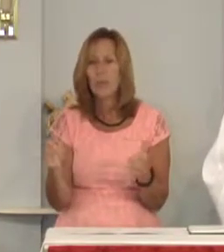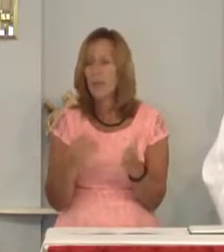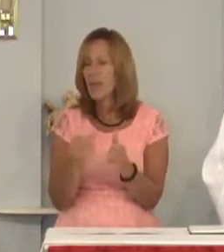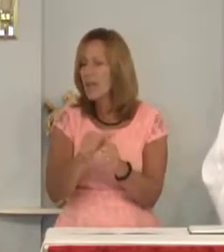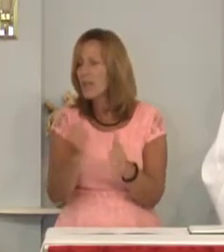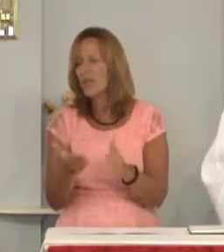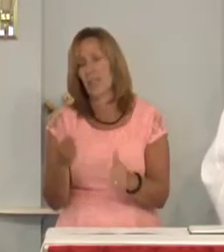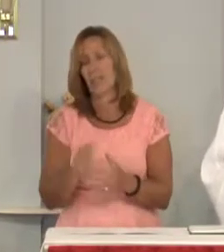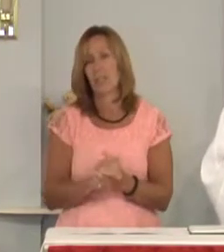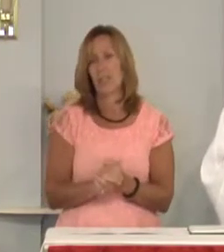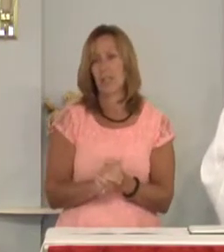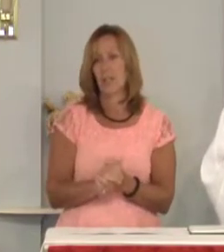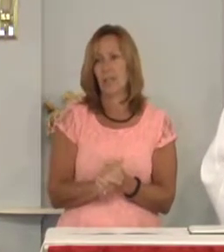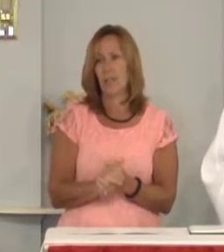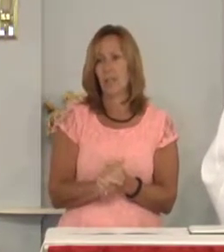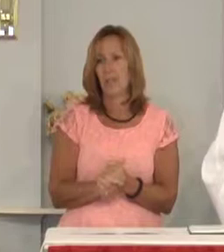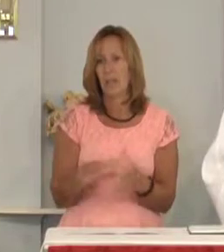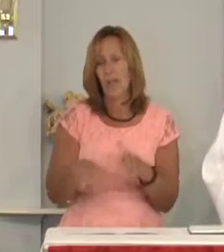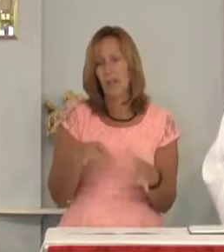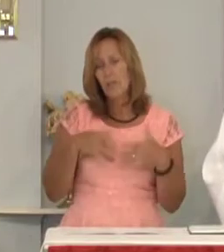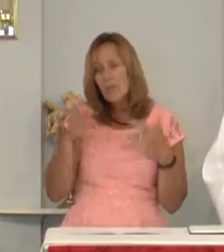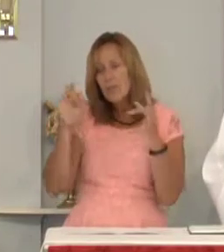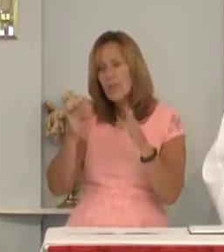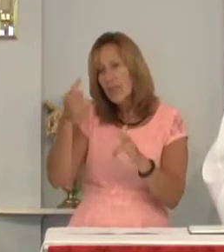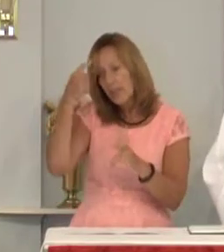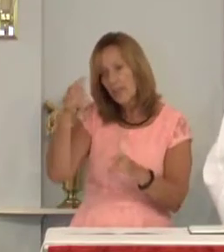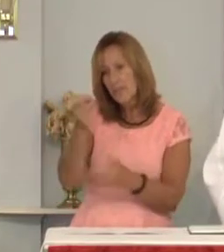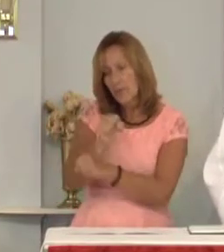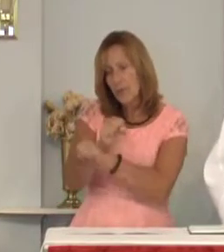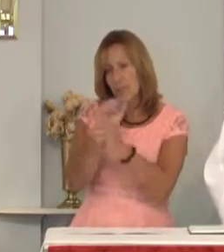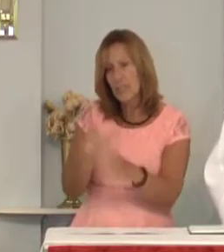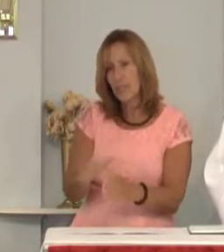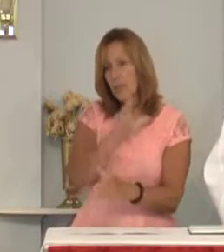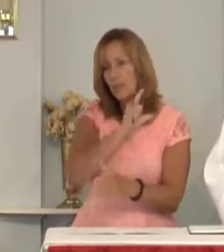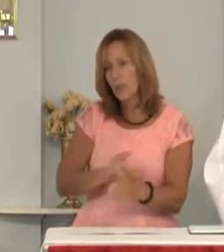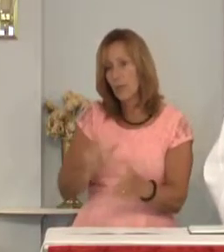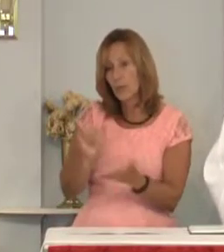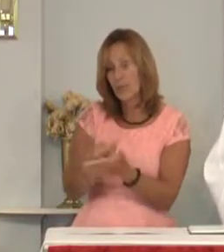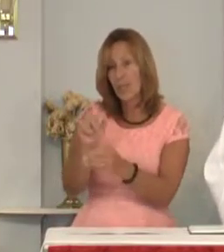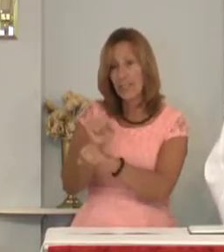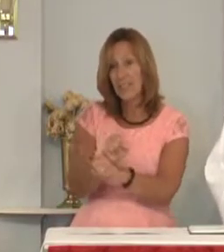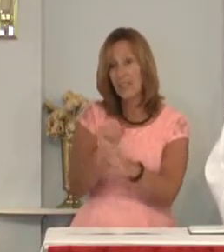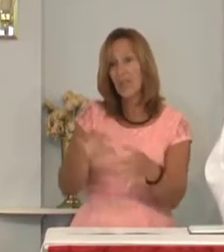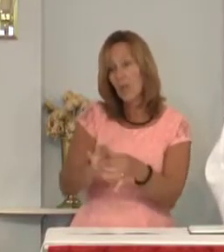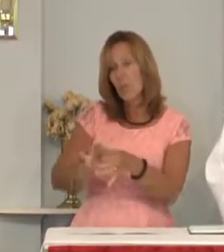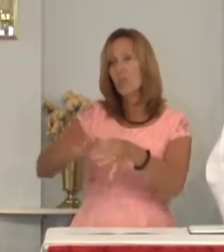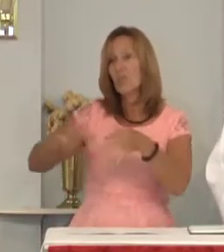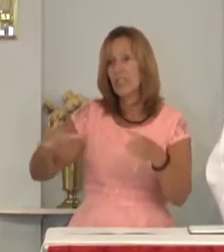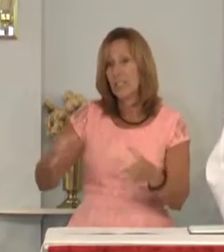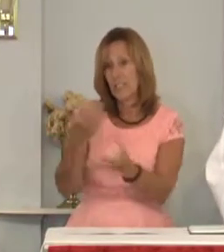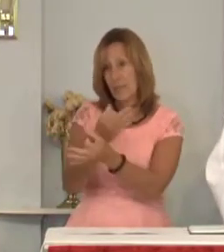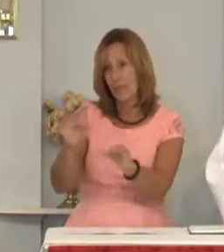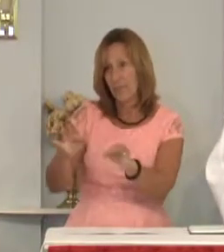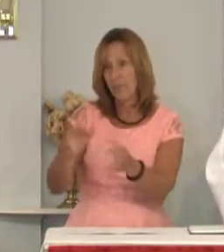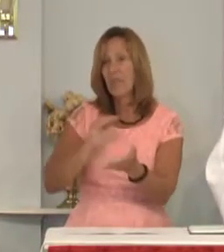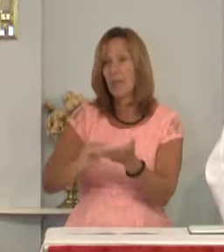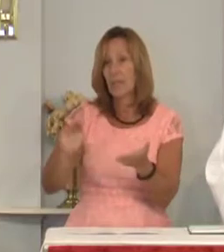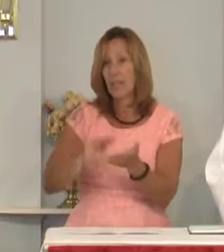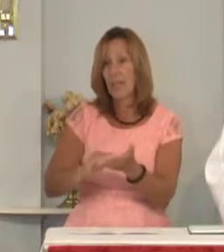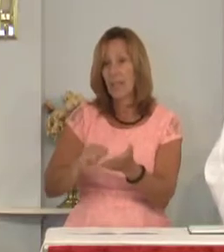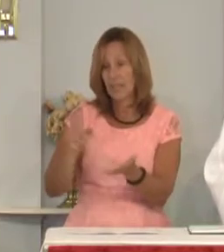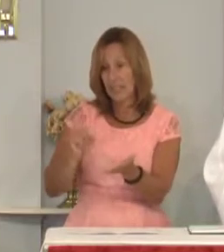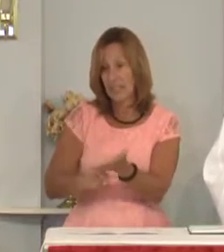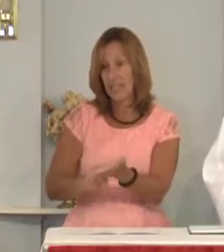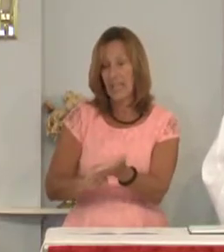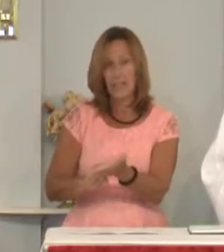everything. And out of pity for him, the Lord of that slave released him and forgave him the